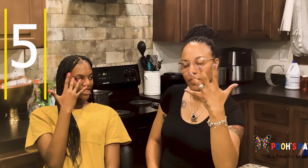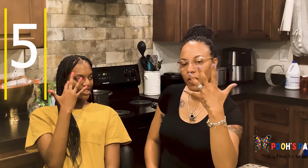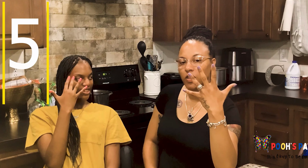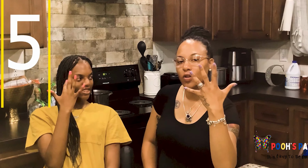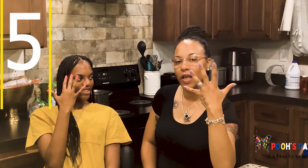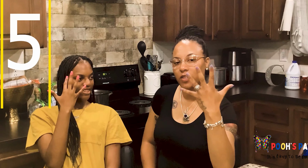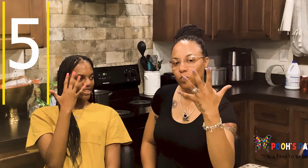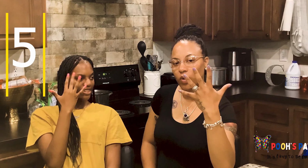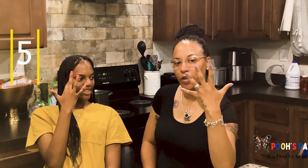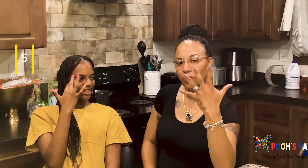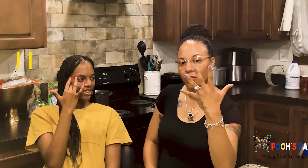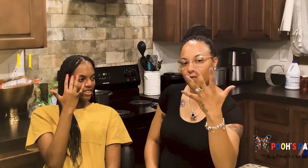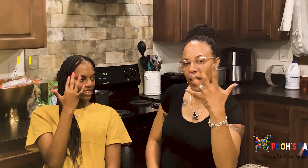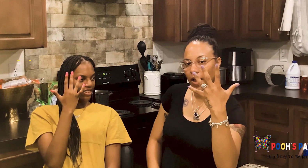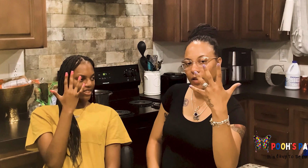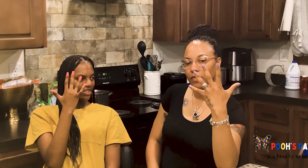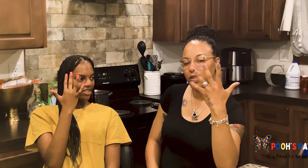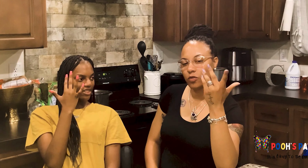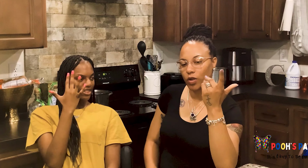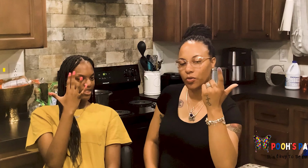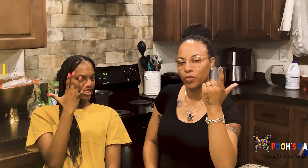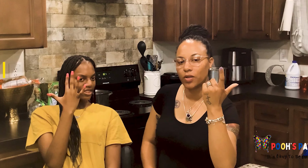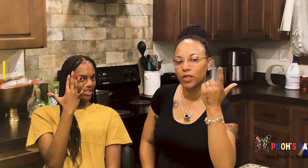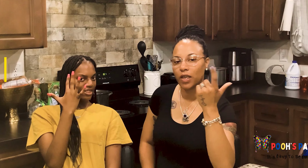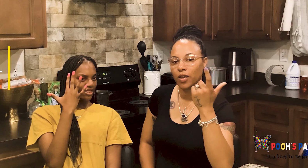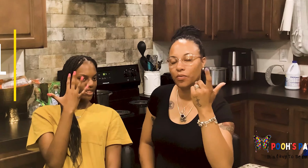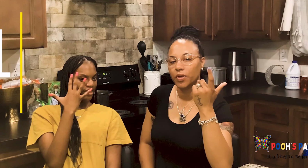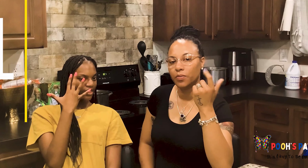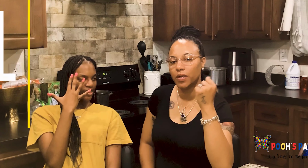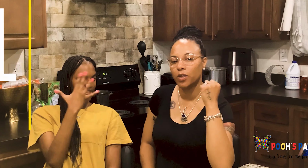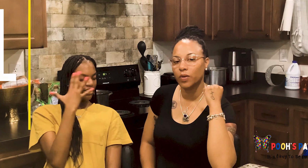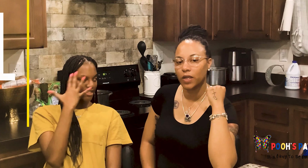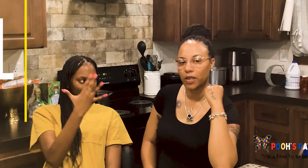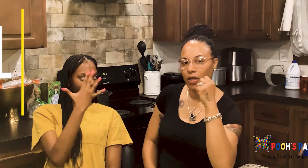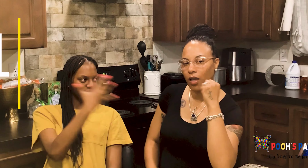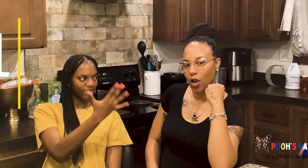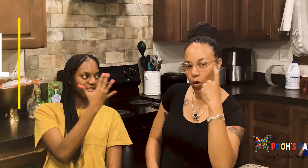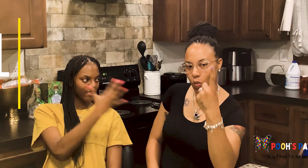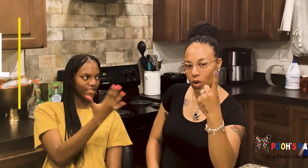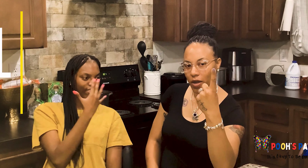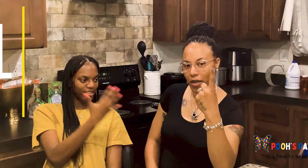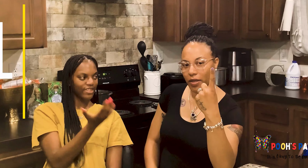So that's 1 through 5. Let's run through those again really, really quickly. 1,